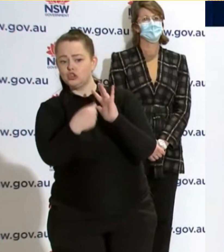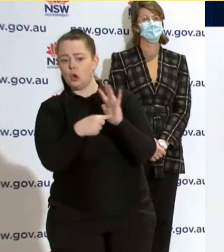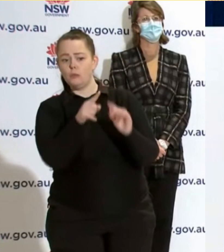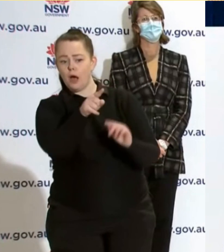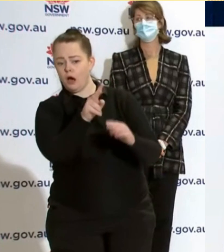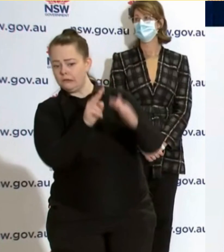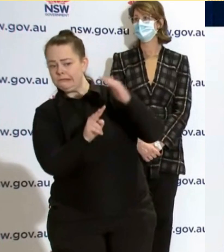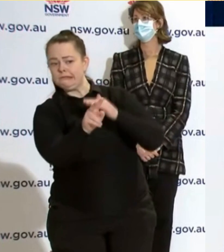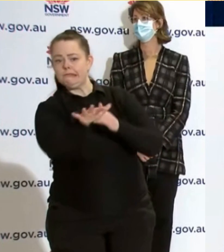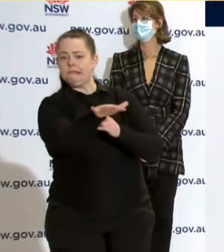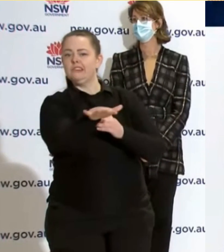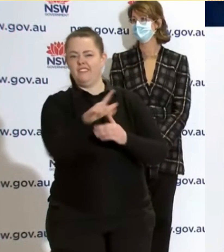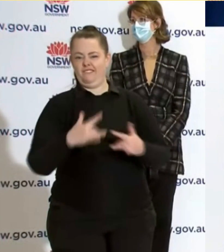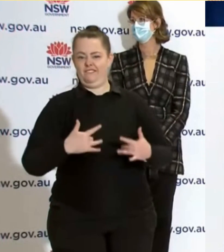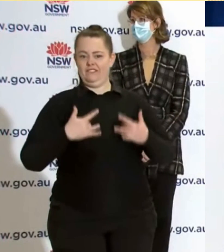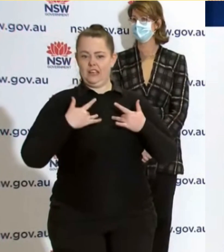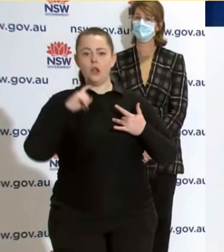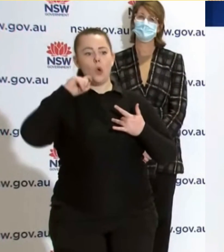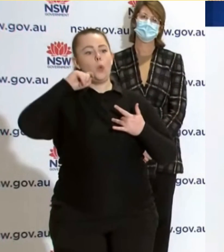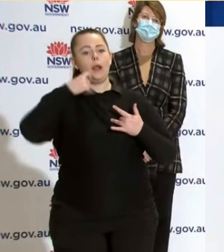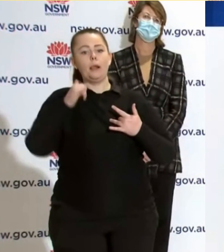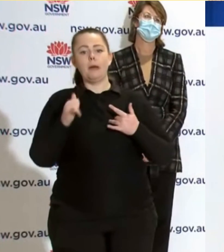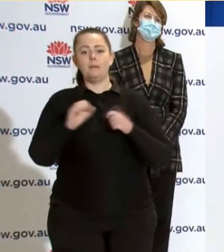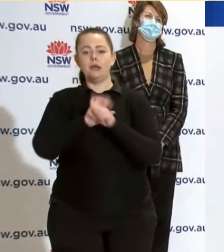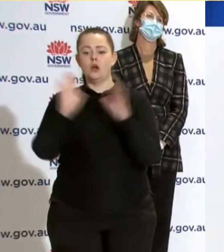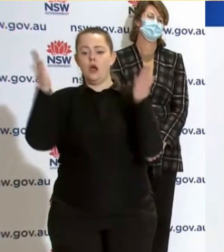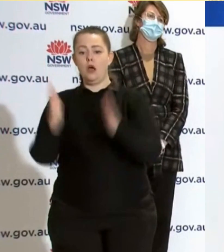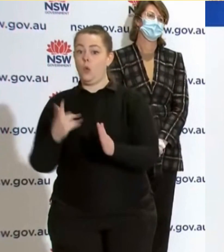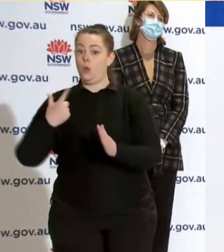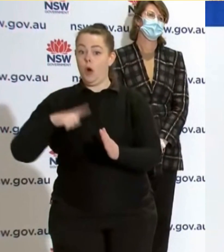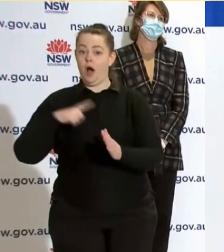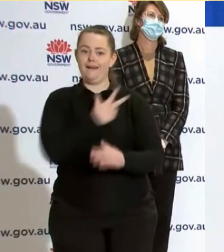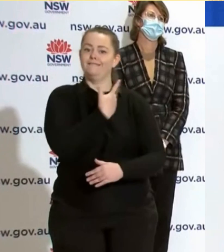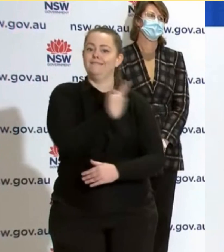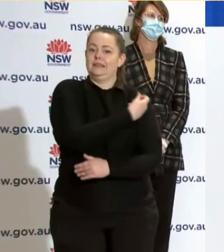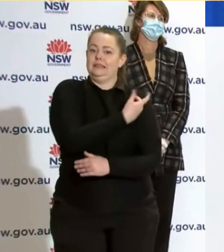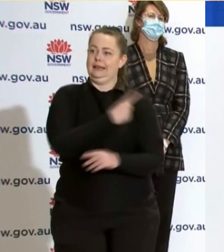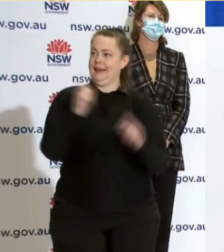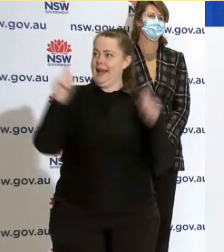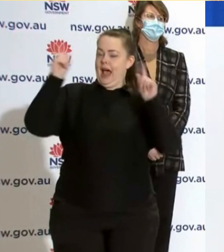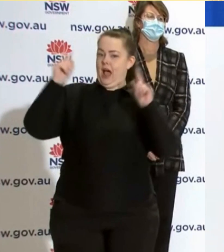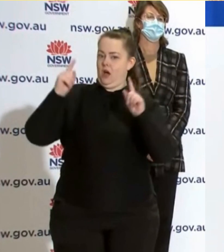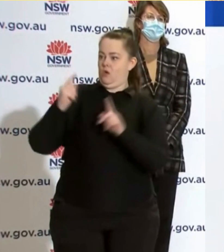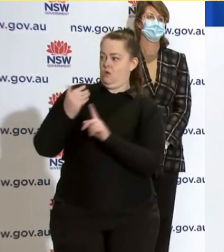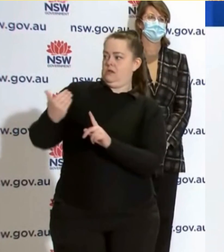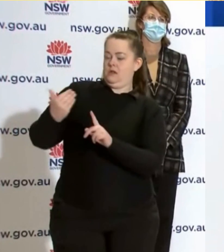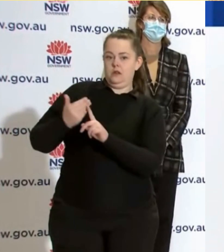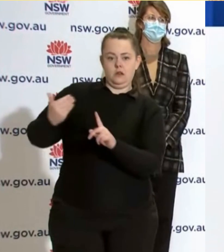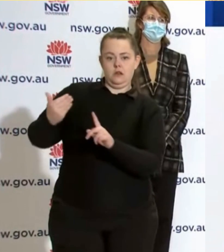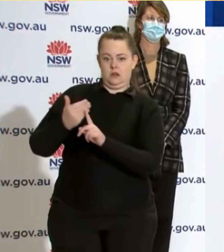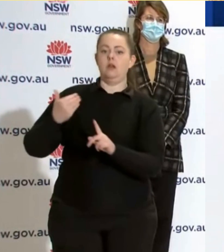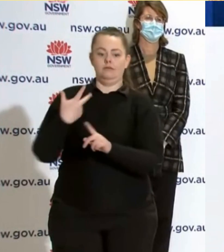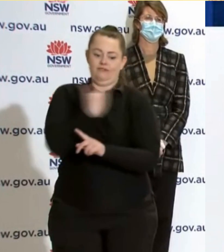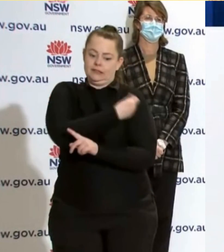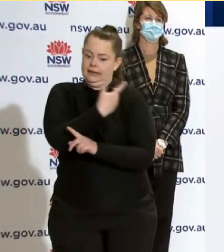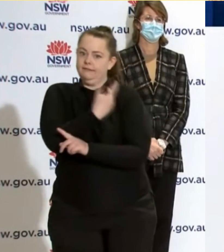of this big slug of vaccines that we're giving into the workers in those areas, that will take 2 weeks from when we